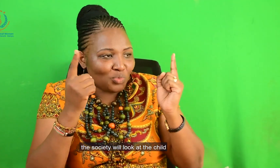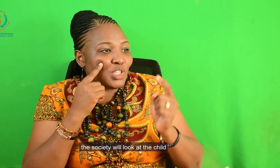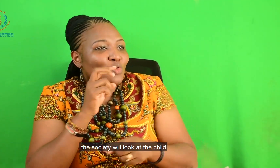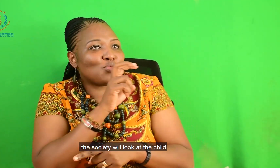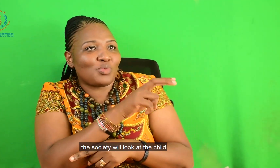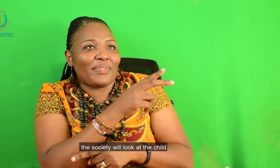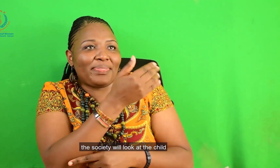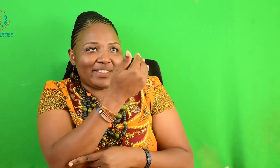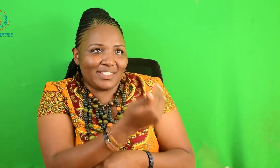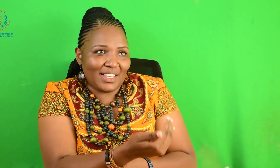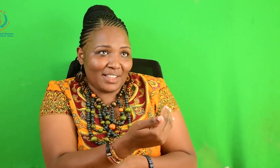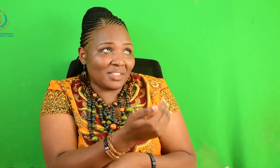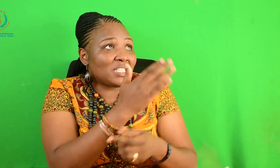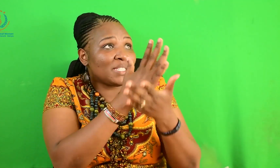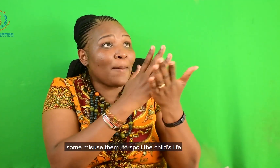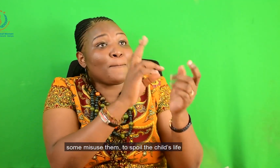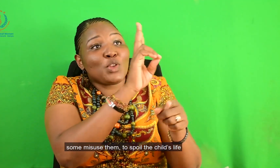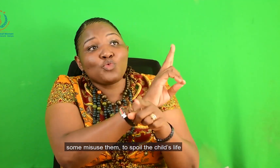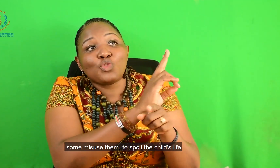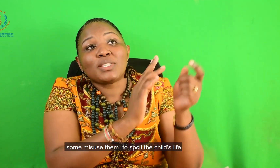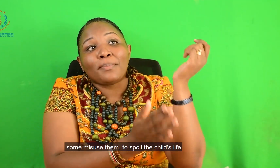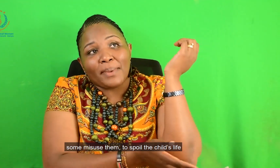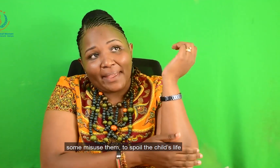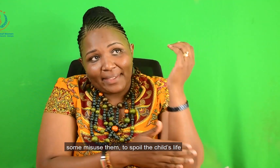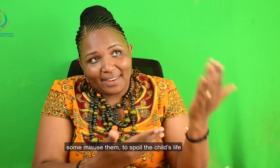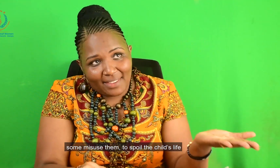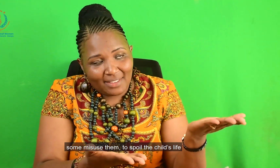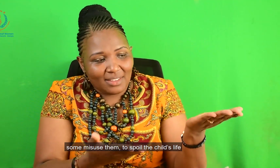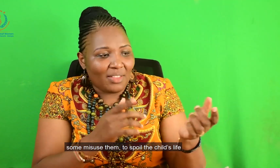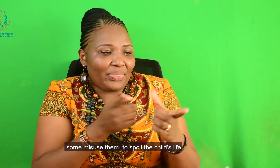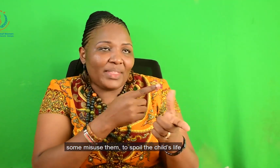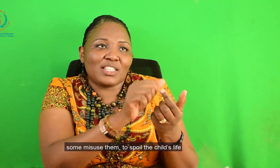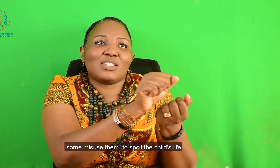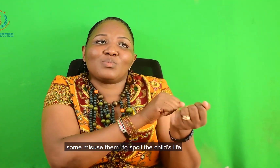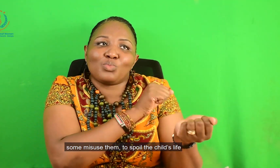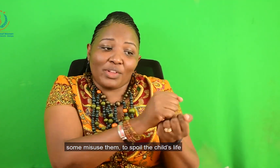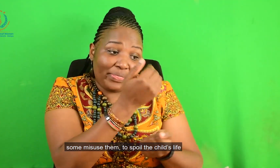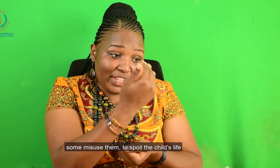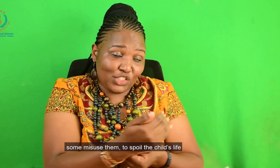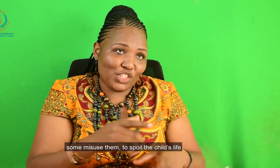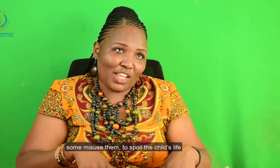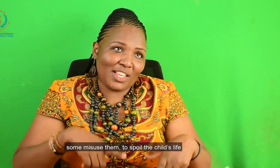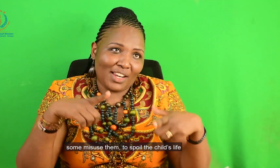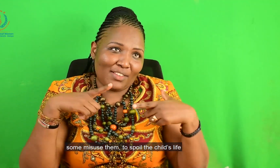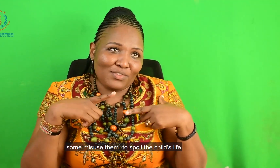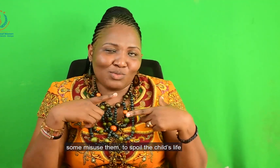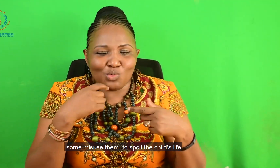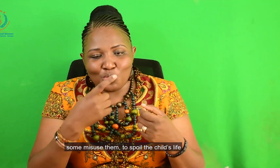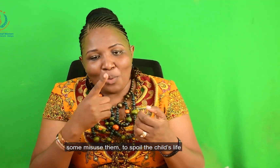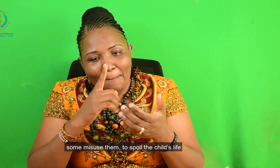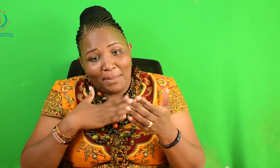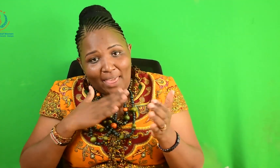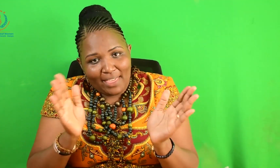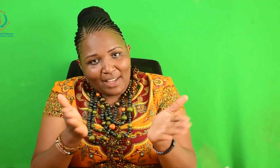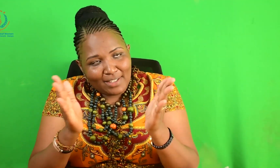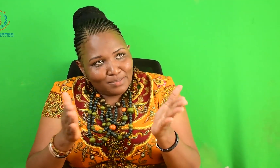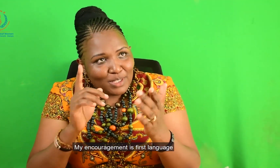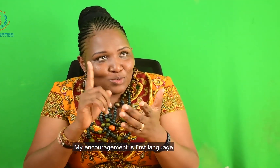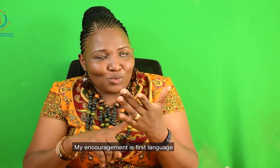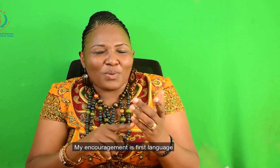child and some will misuse them. And this will ruin the child's life. My